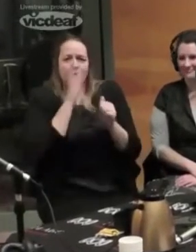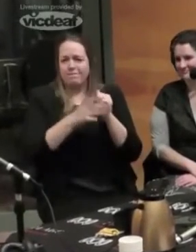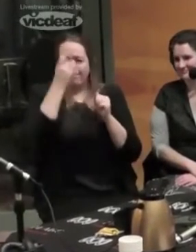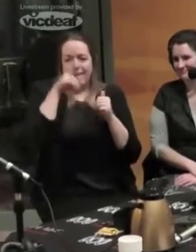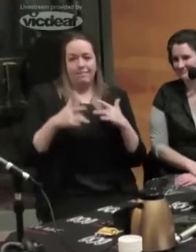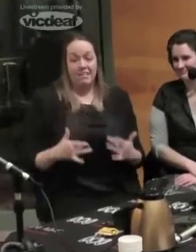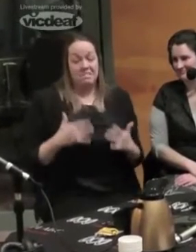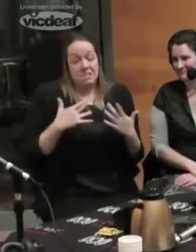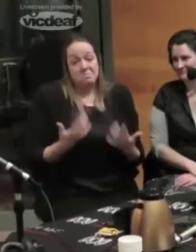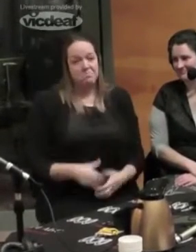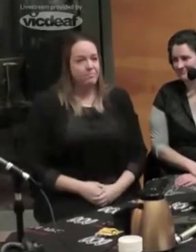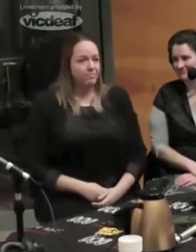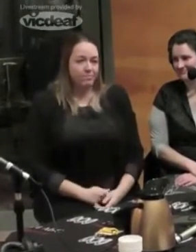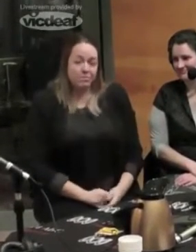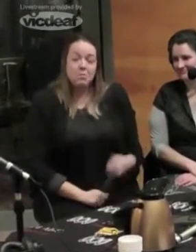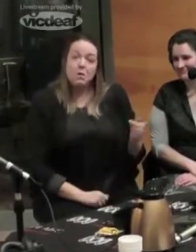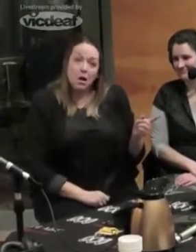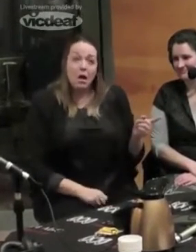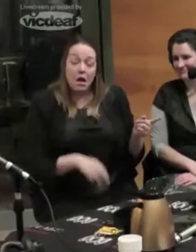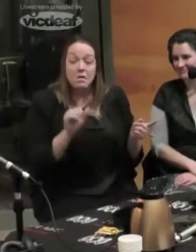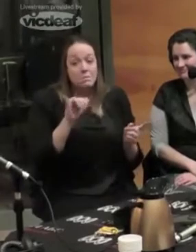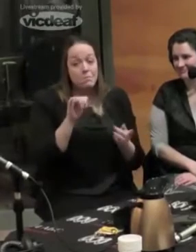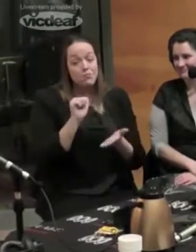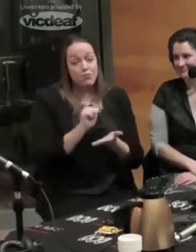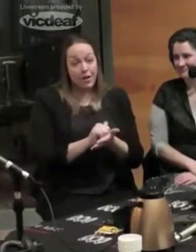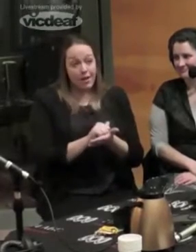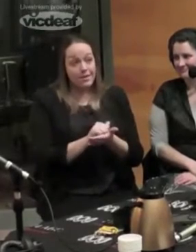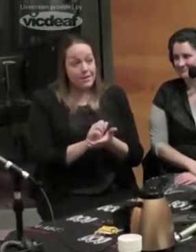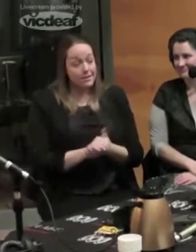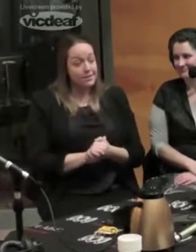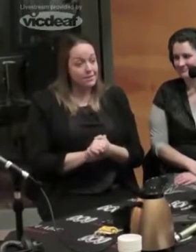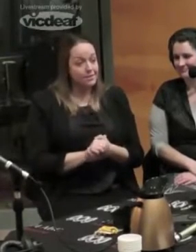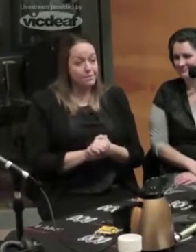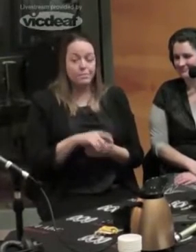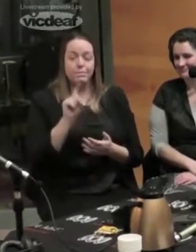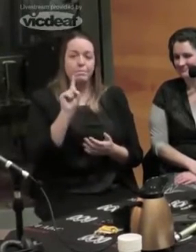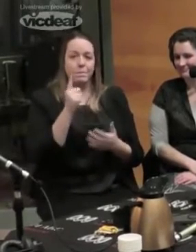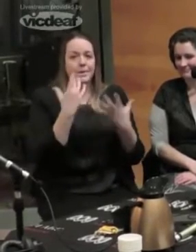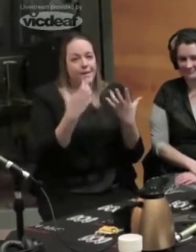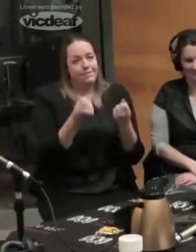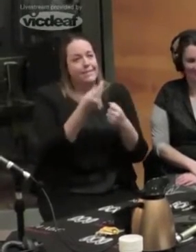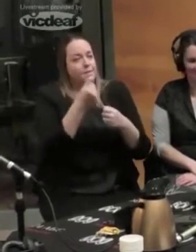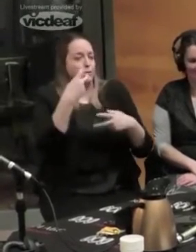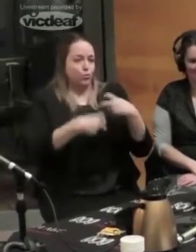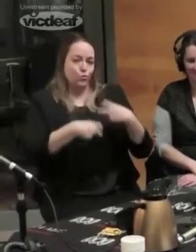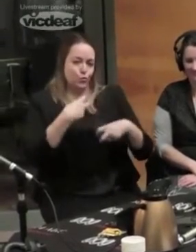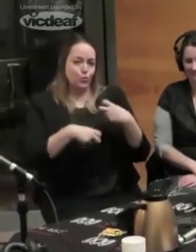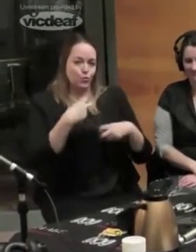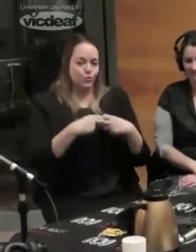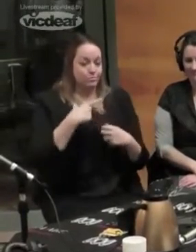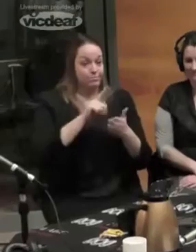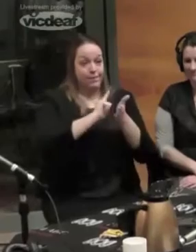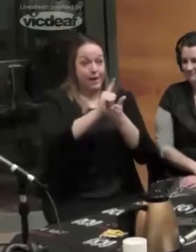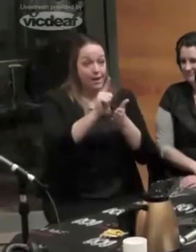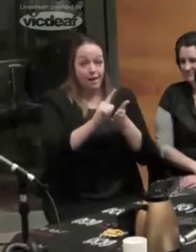Yeah. That's probably right, although there are some issues for some people because later in life it can